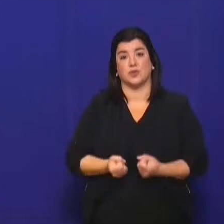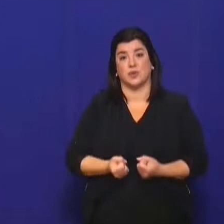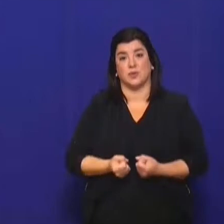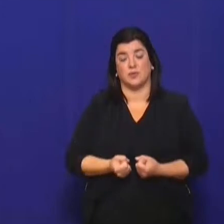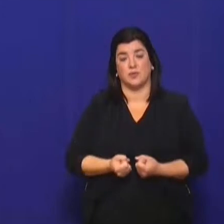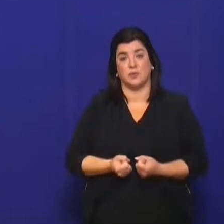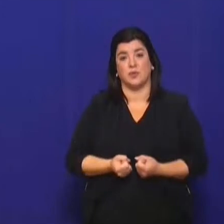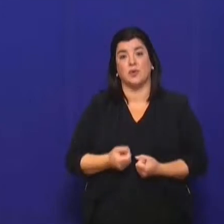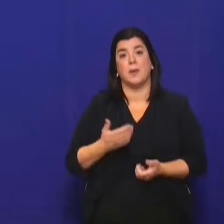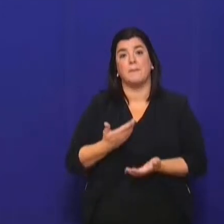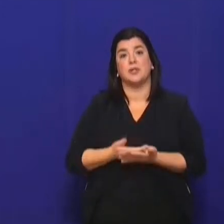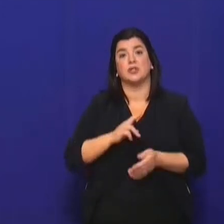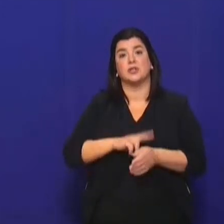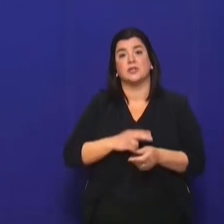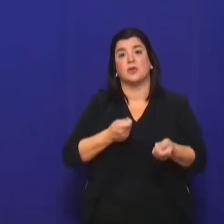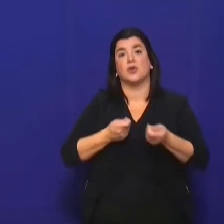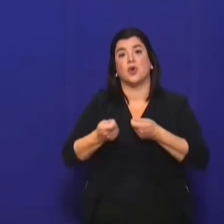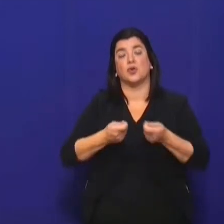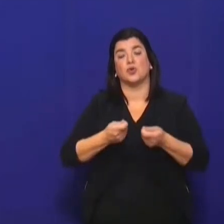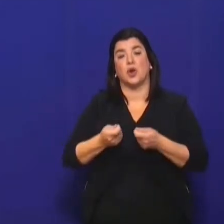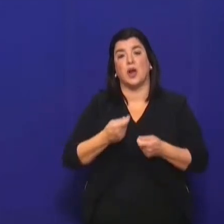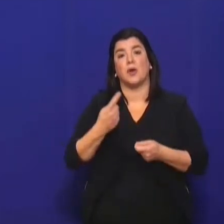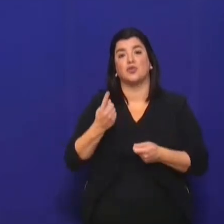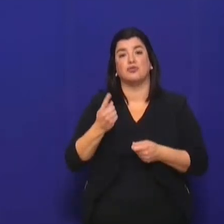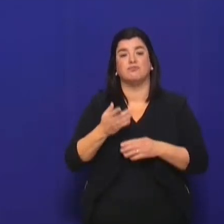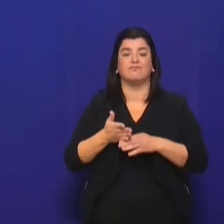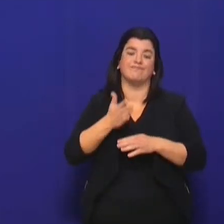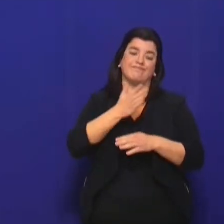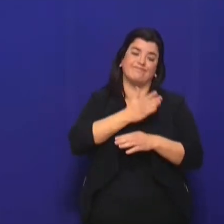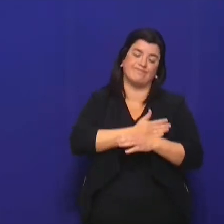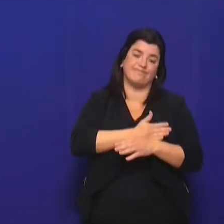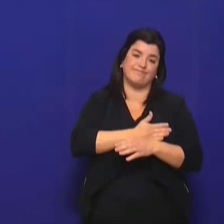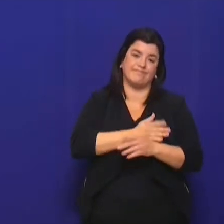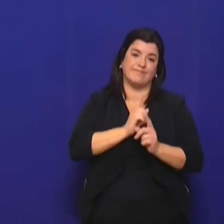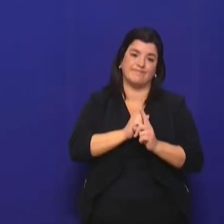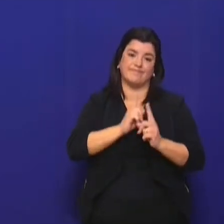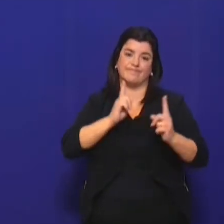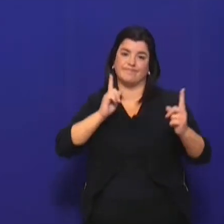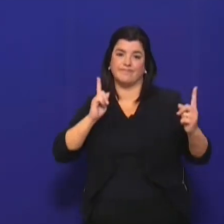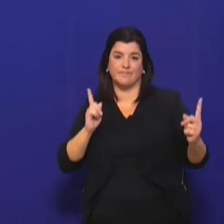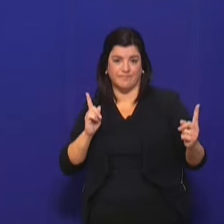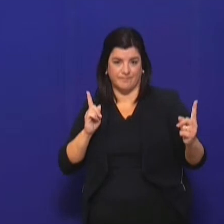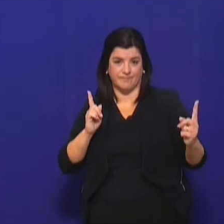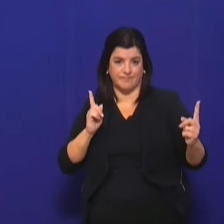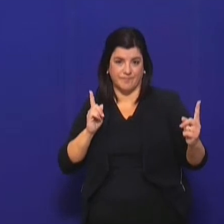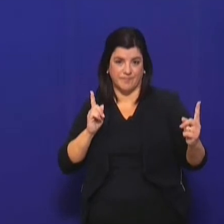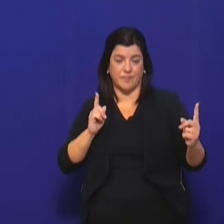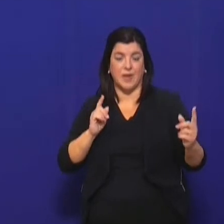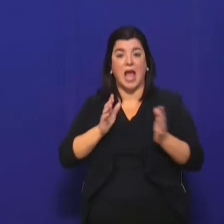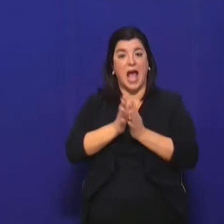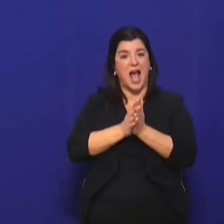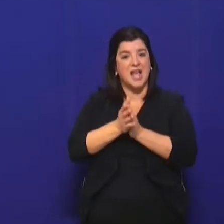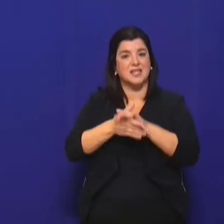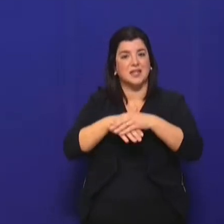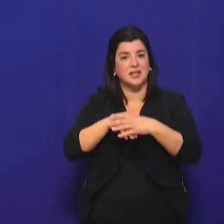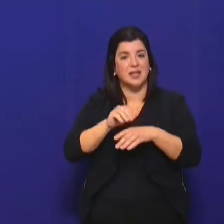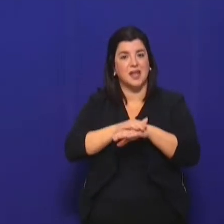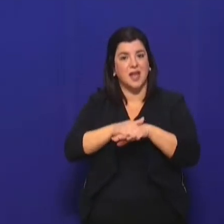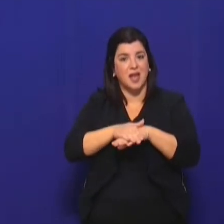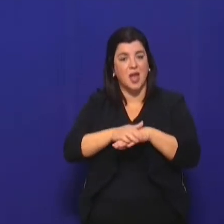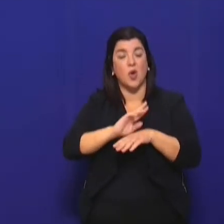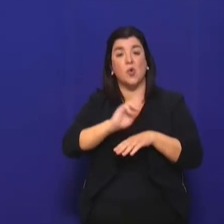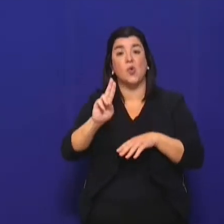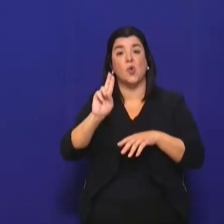nistgħu nikkontrollaw kemm ta' prevenzjoni bil-distanza minn persuna għall-oħra, il-ħasil tal-idejn u